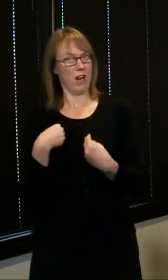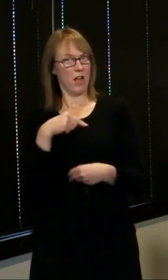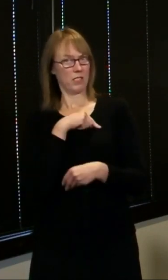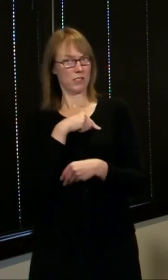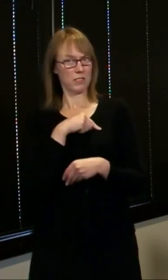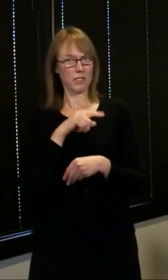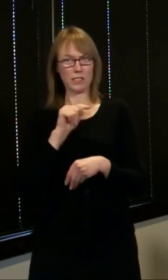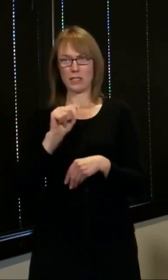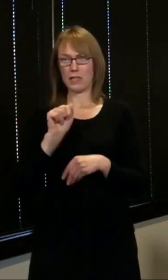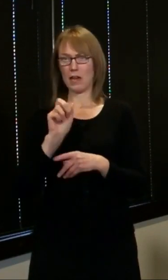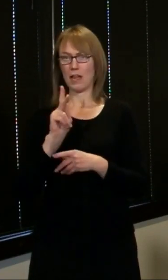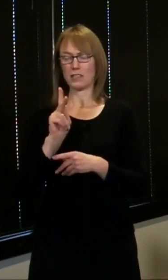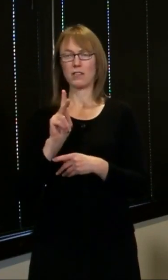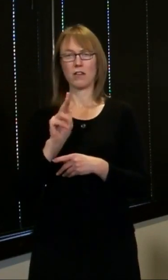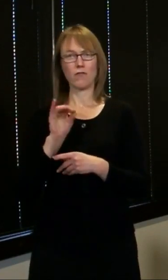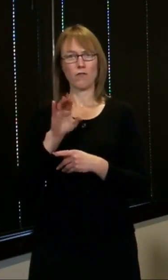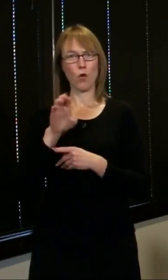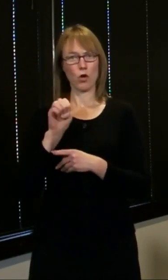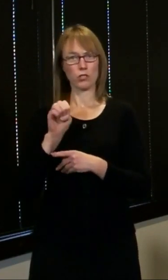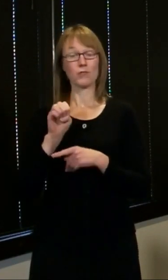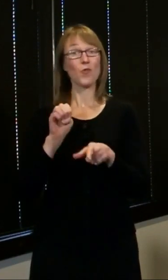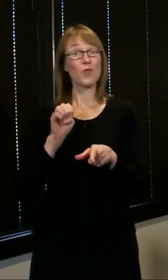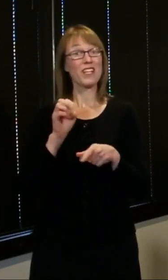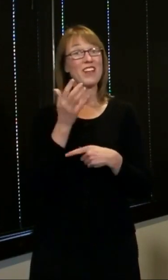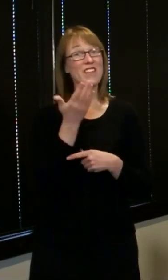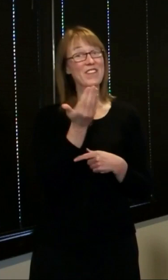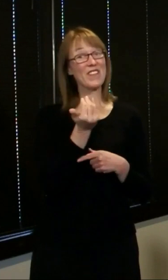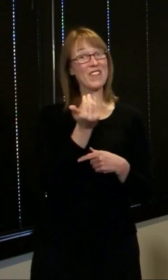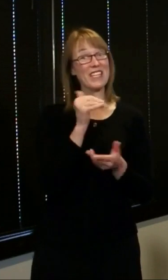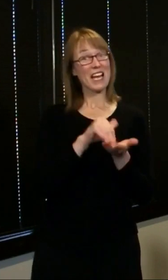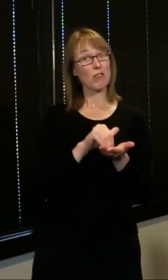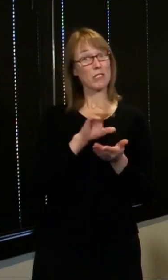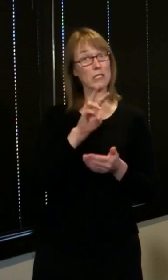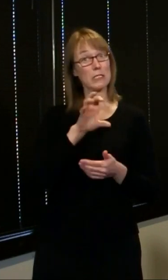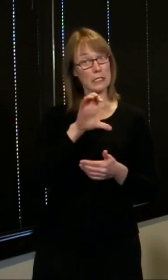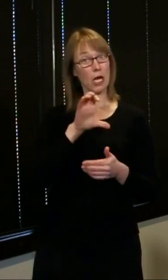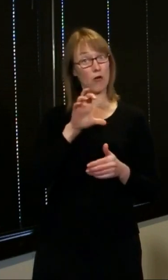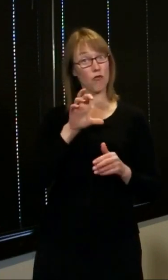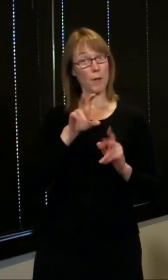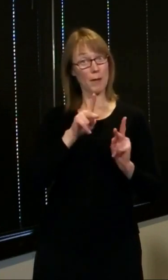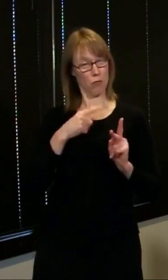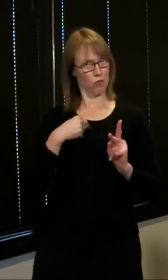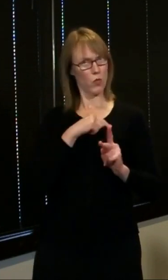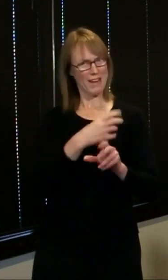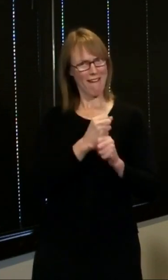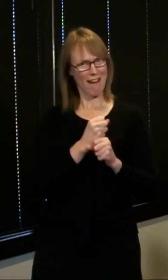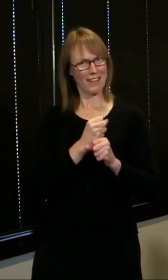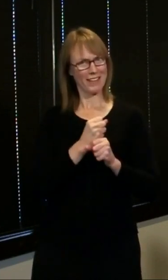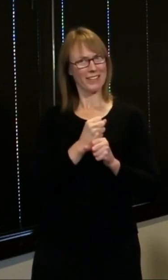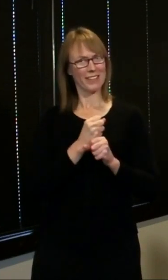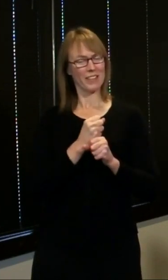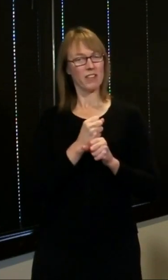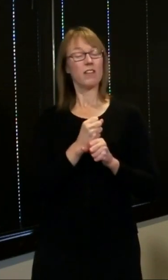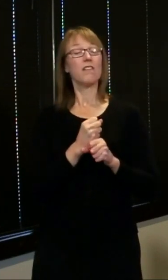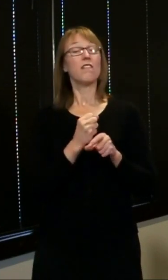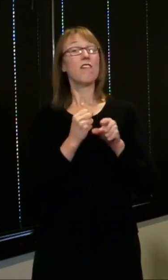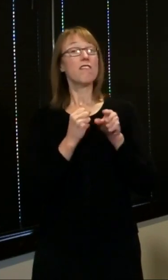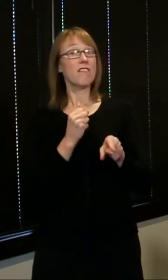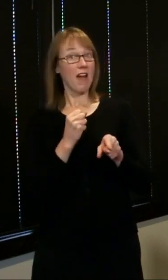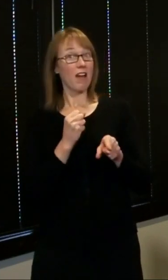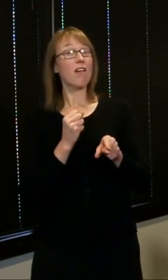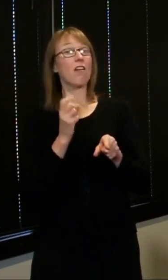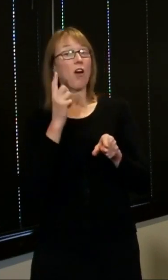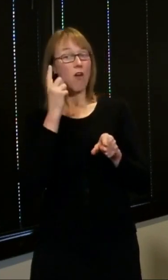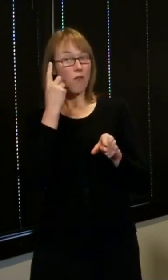we're using those 15,600 doses to vaccinate the eligible population through our healthcare systems. And